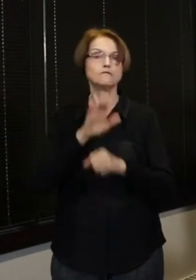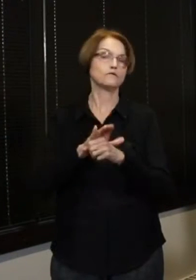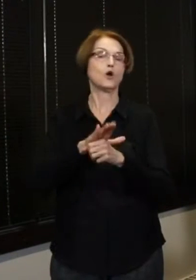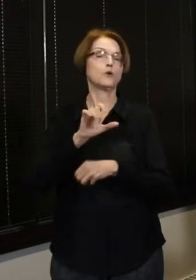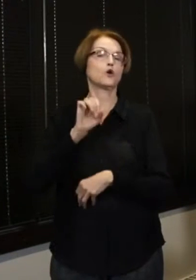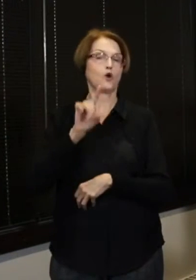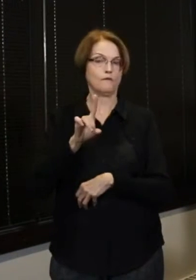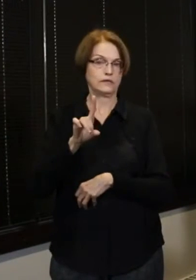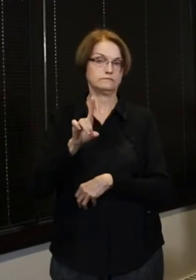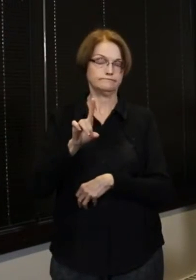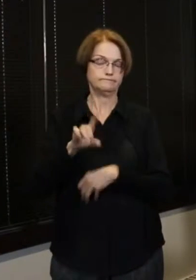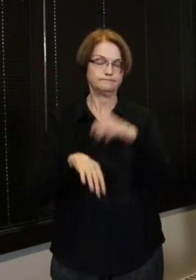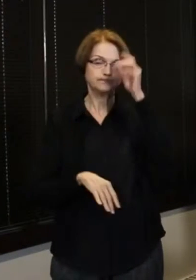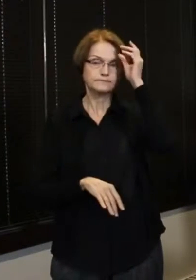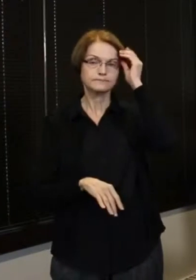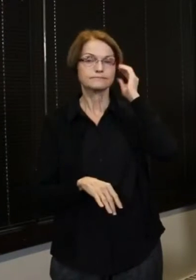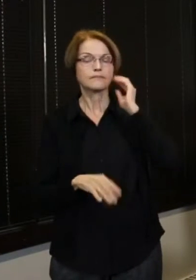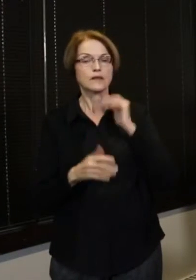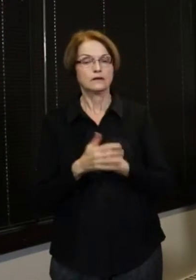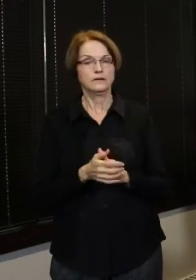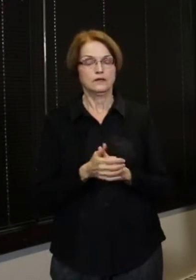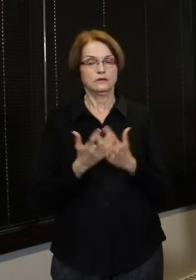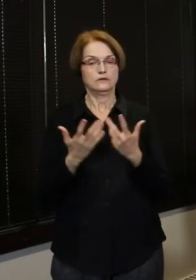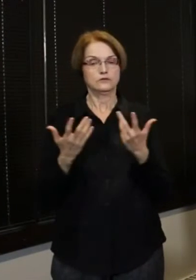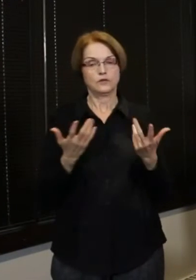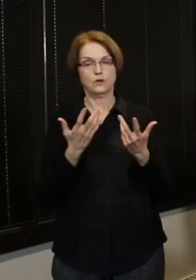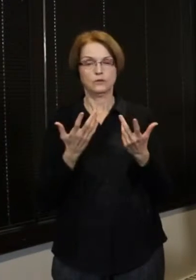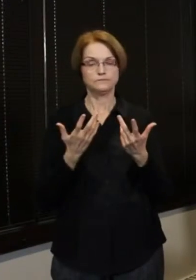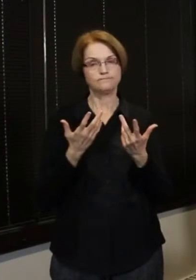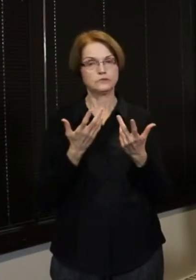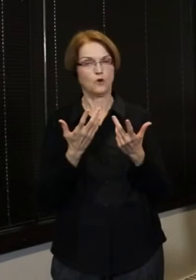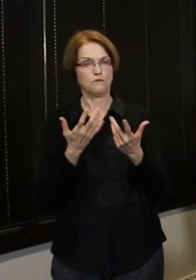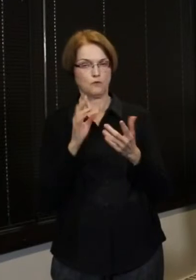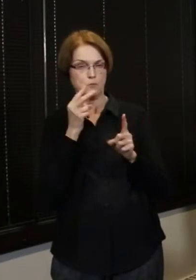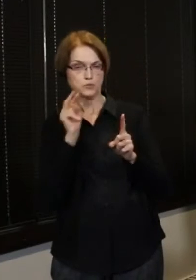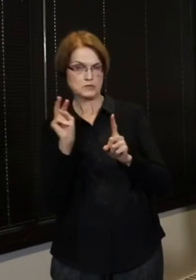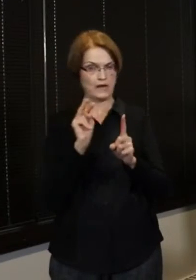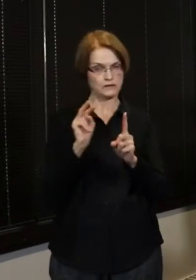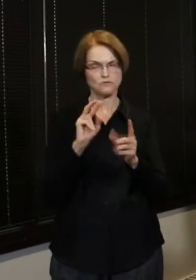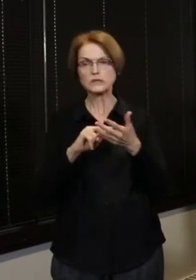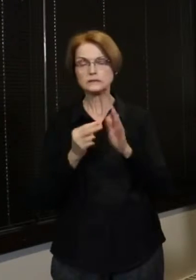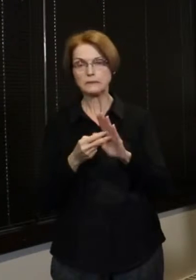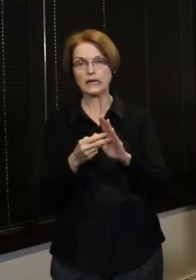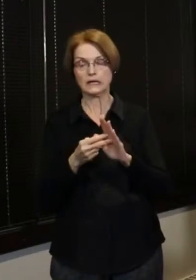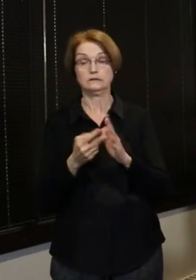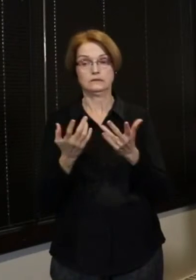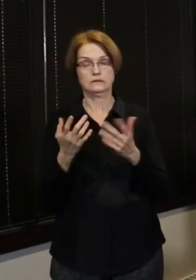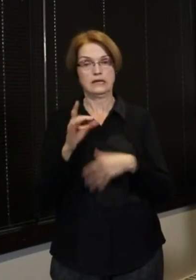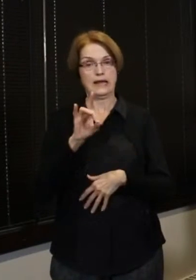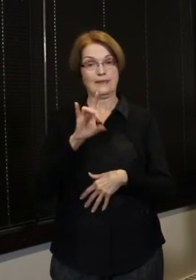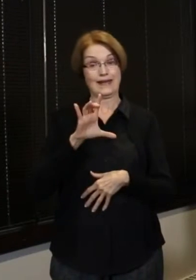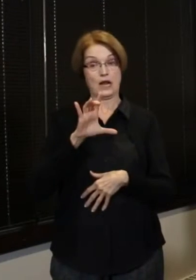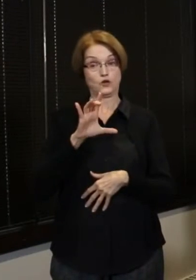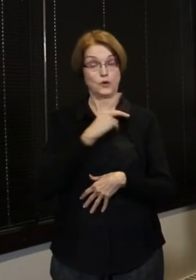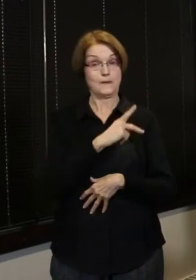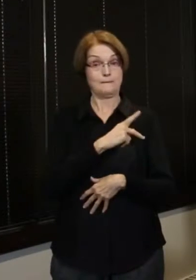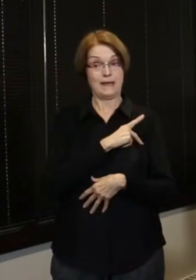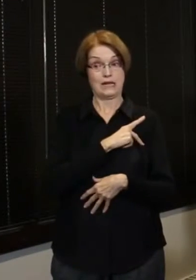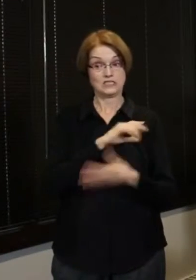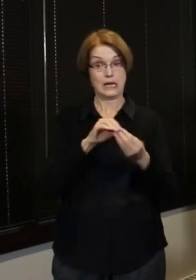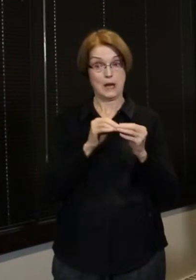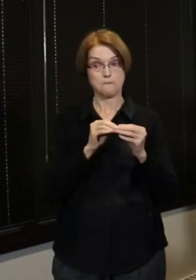our hospitals. So just to put this into a little bit of perspective, we broke that 800 patient mark back